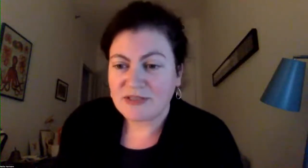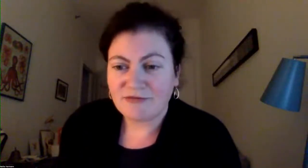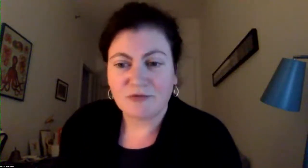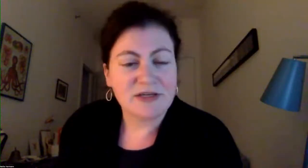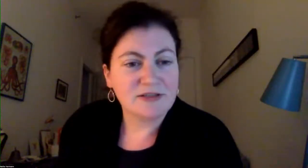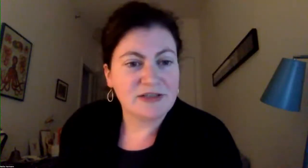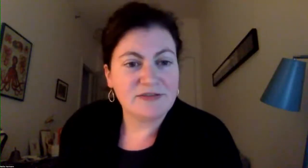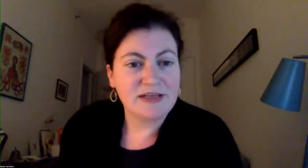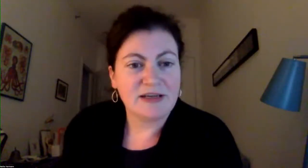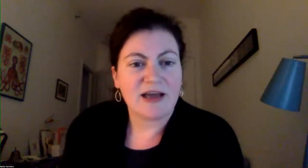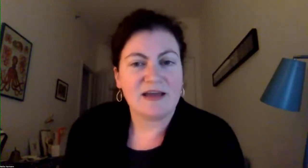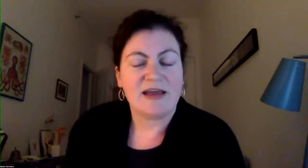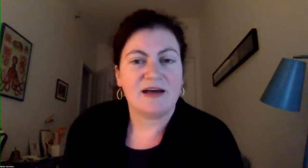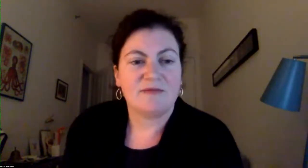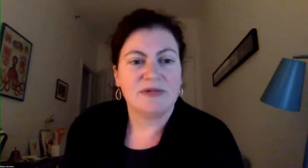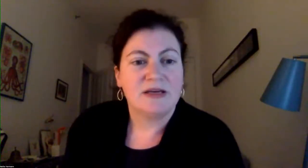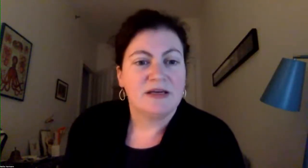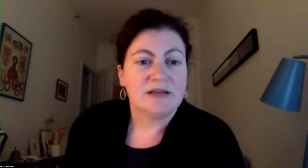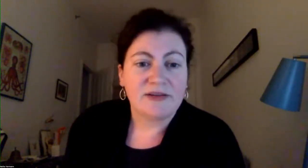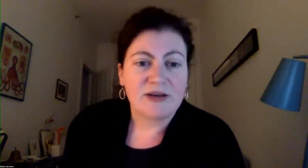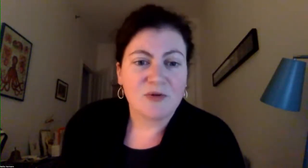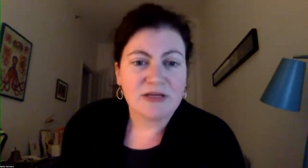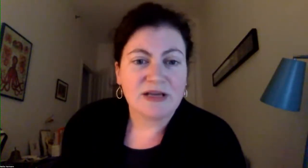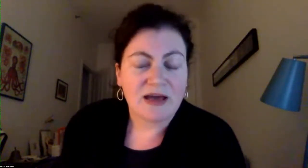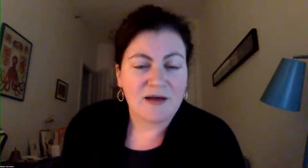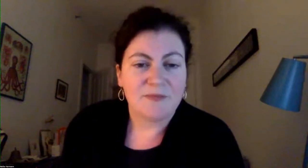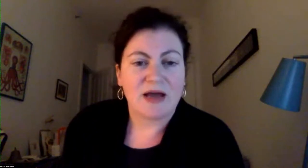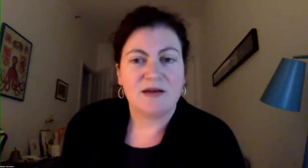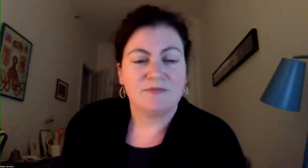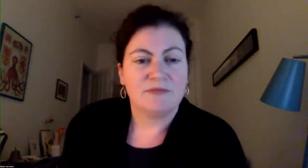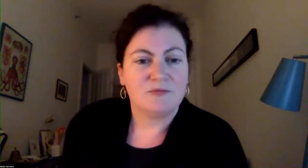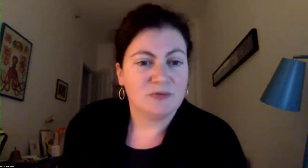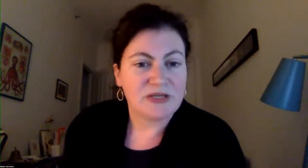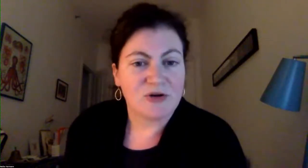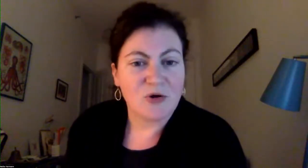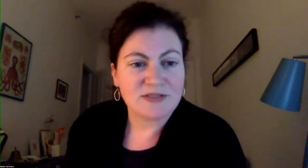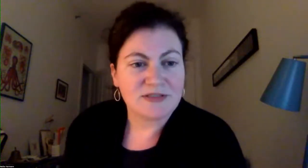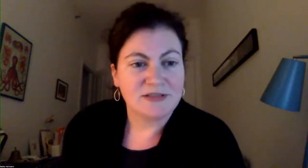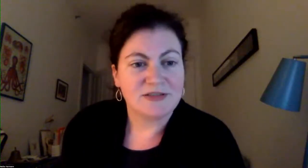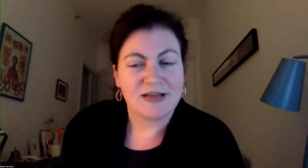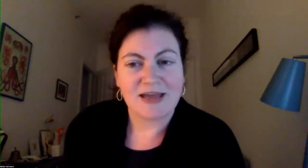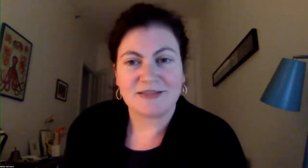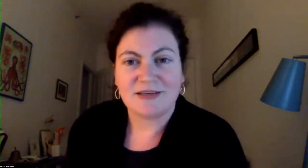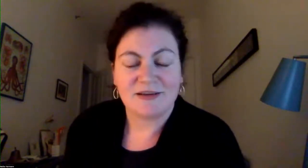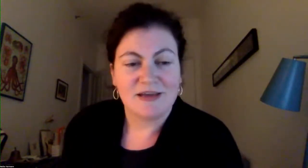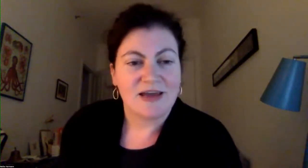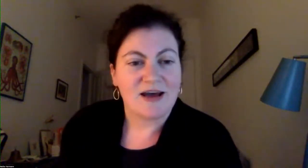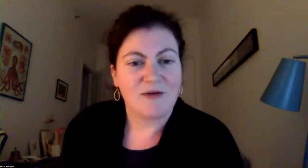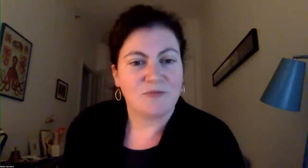Hello to everyone. Good evening. I am Nellie Herman. I will be your host